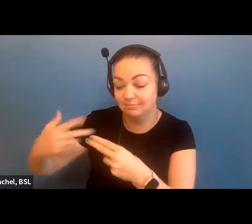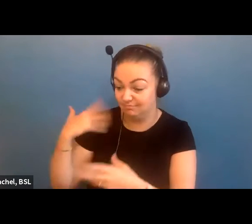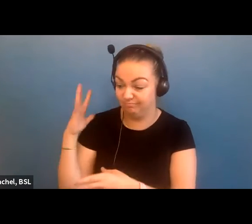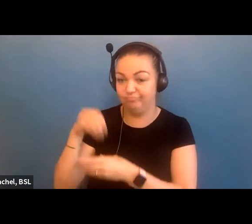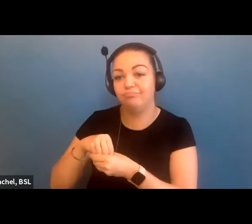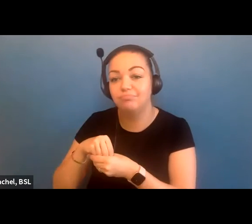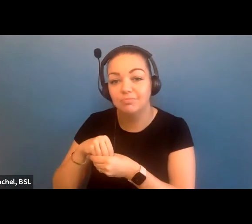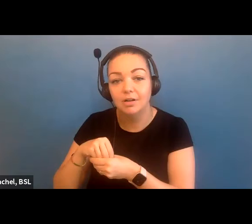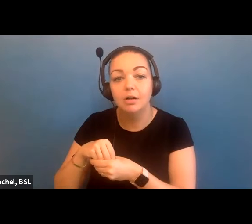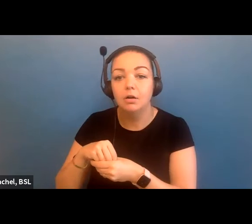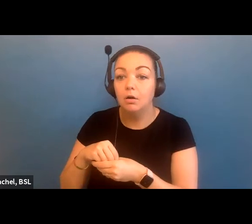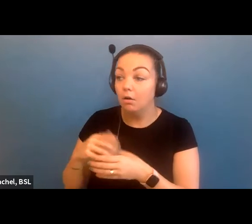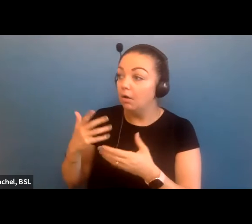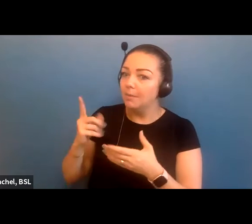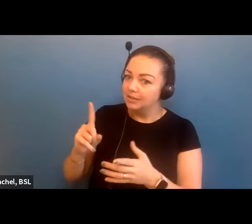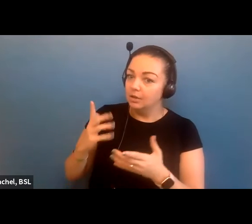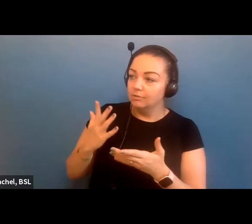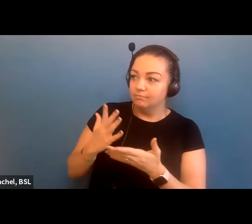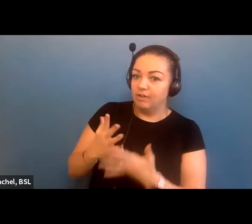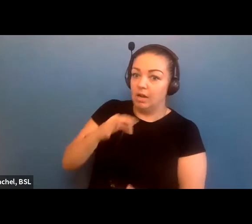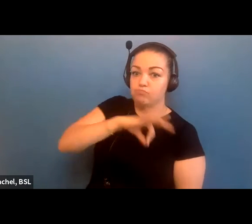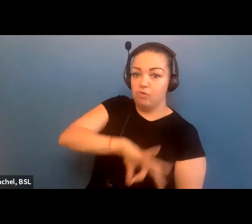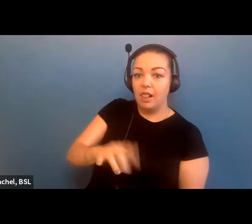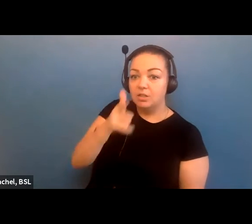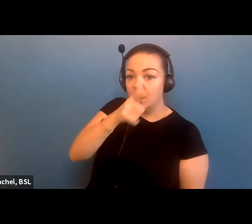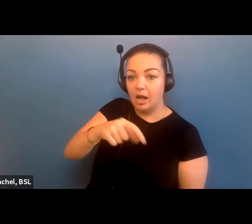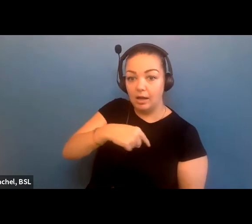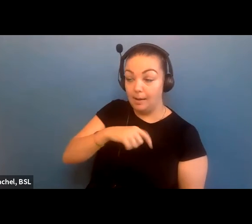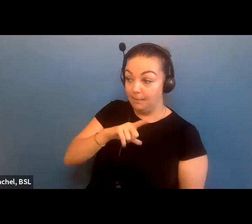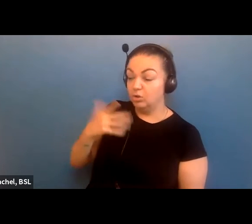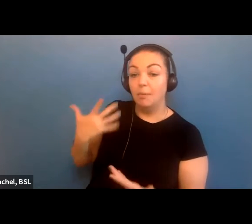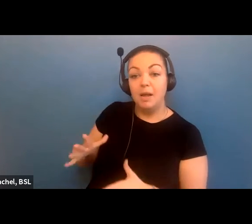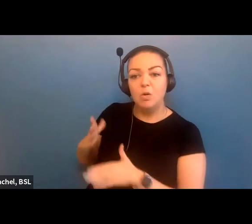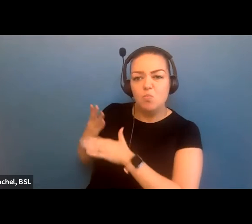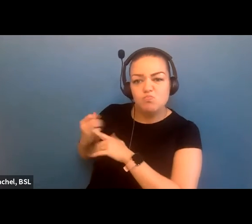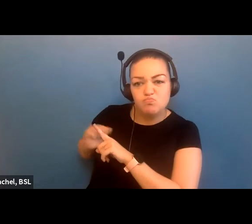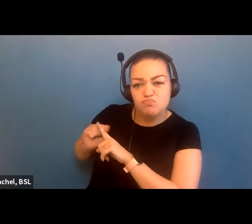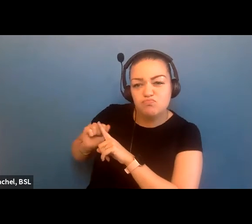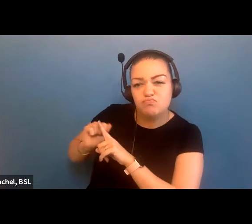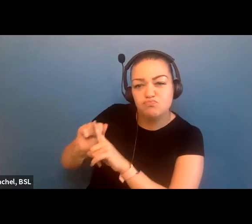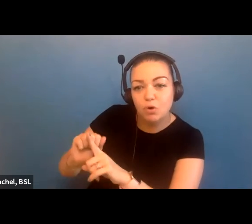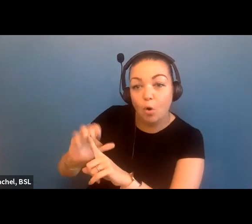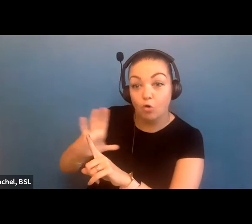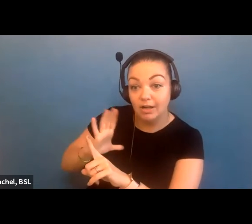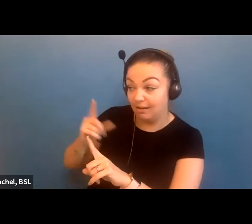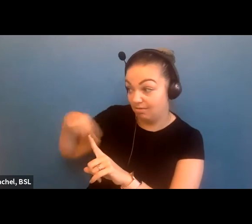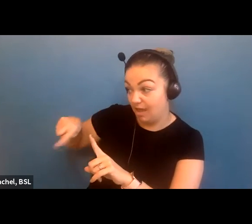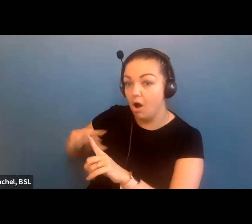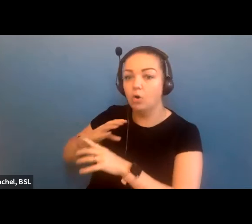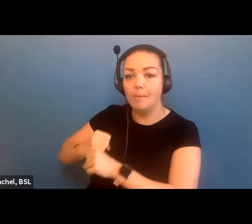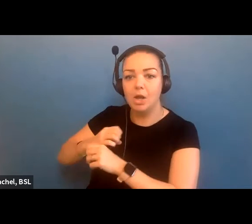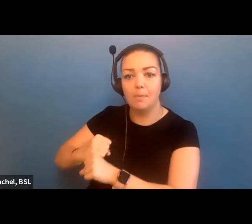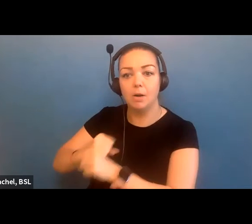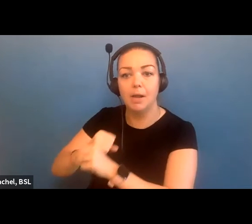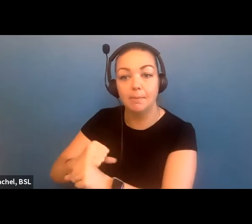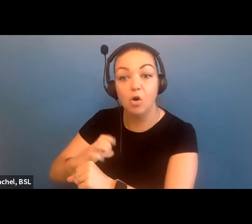of hard work had already been done, culminating in the creation of that role. High-level commitments were in place,